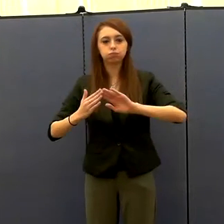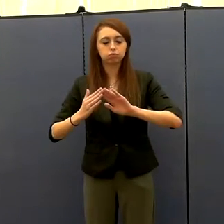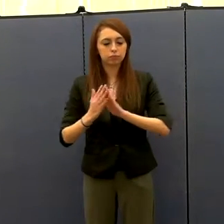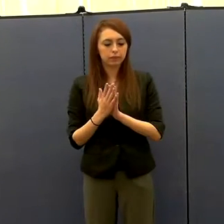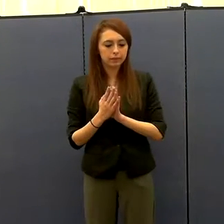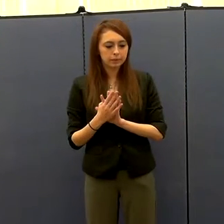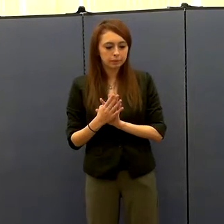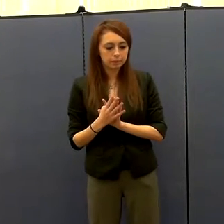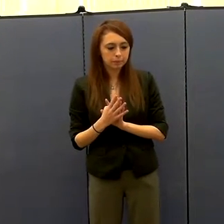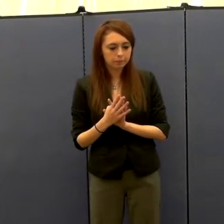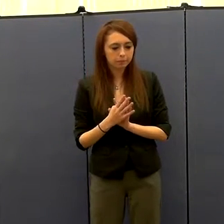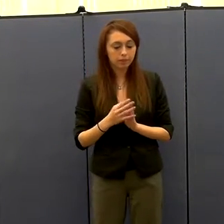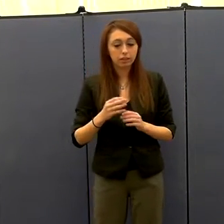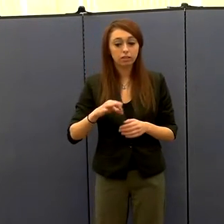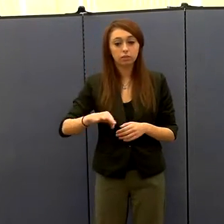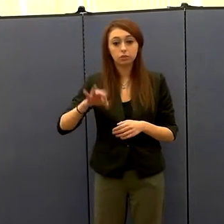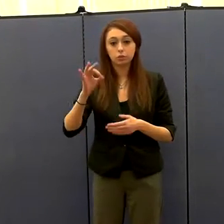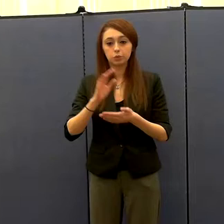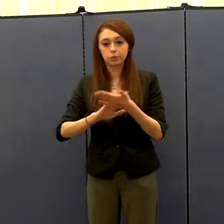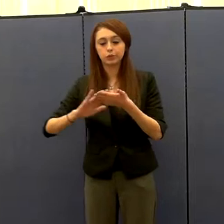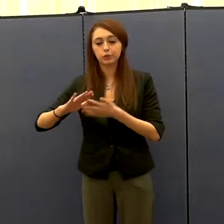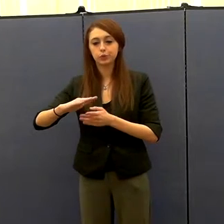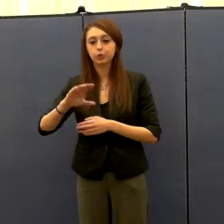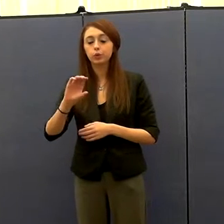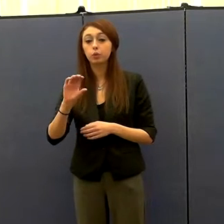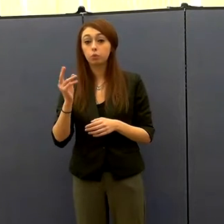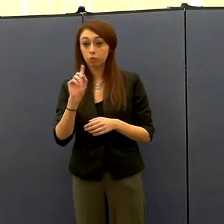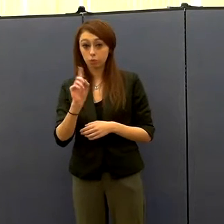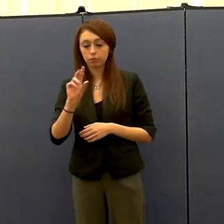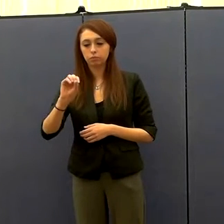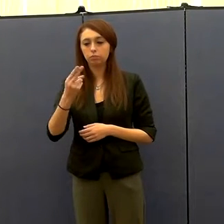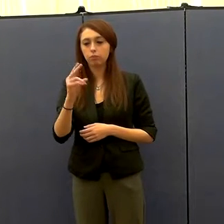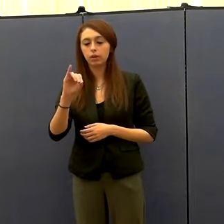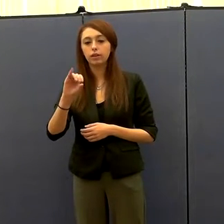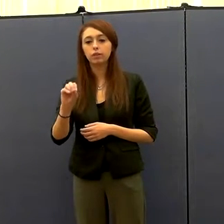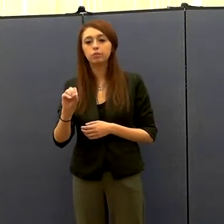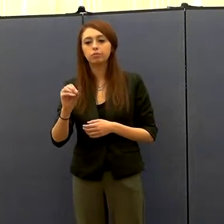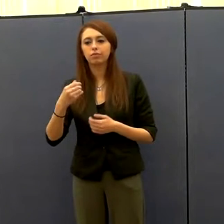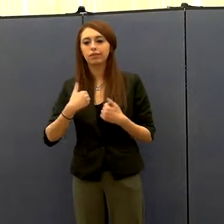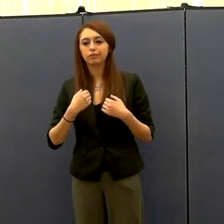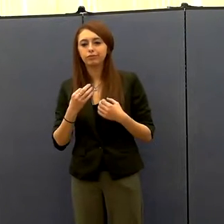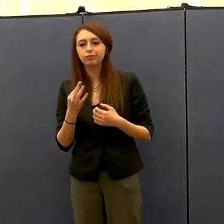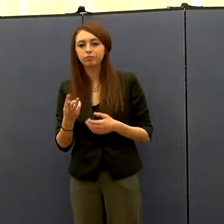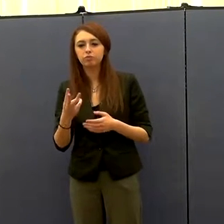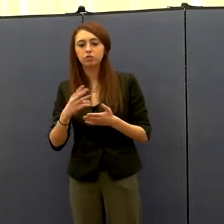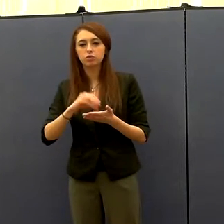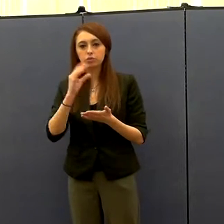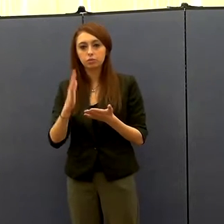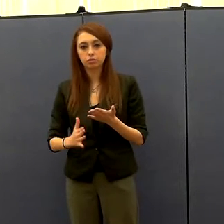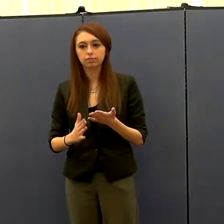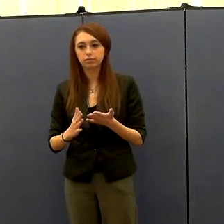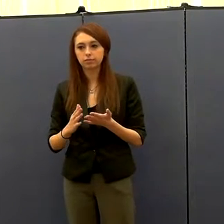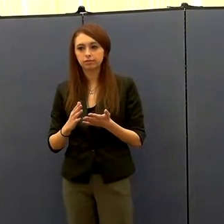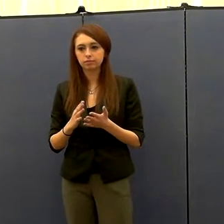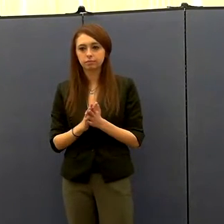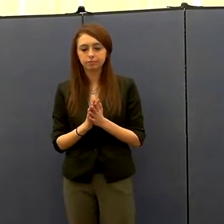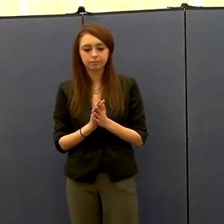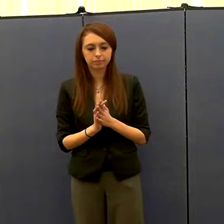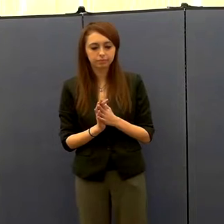Ohio with about 1,800 students. I wanted to go to smaller classes and have a more intimate feel. Although